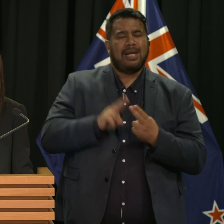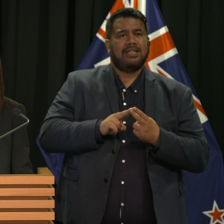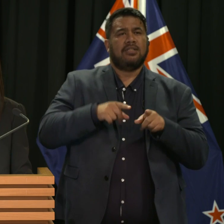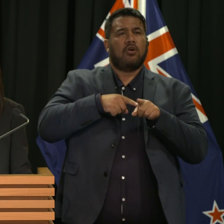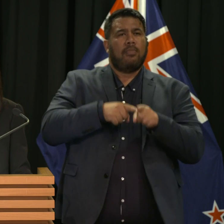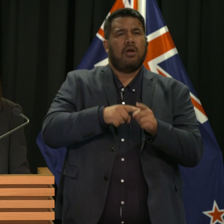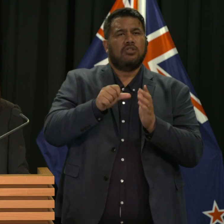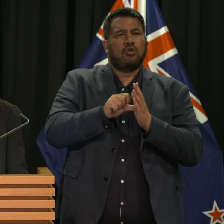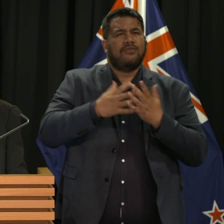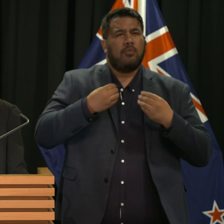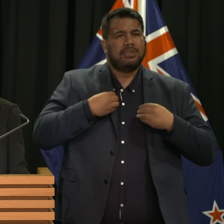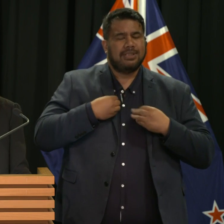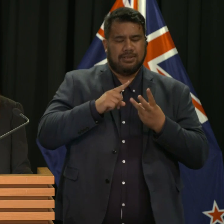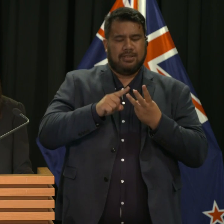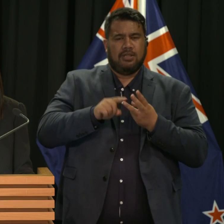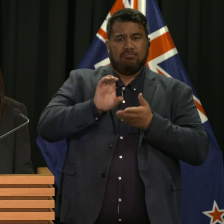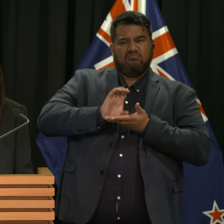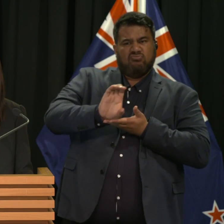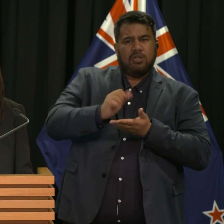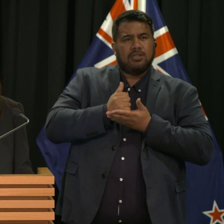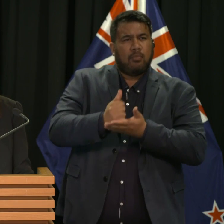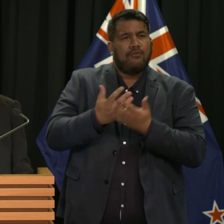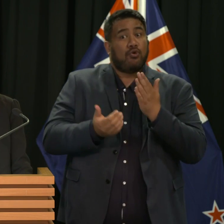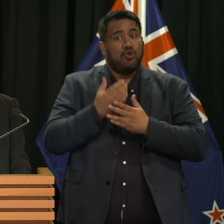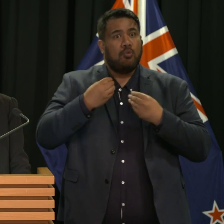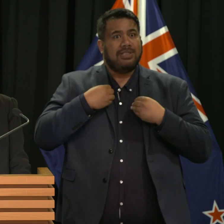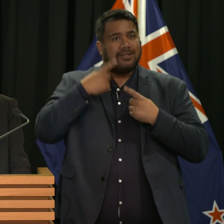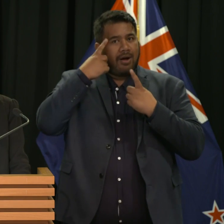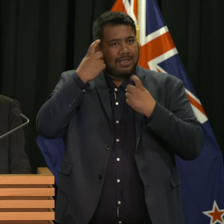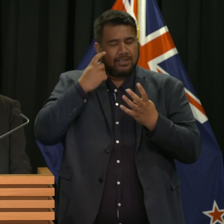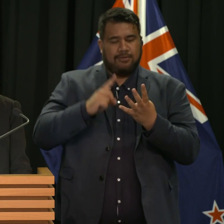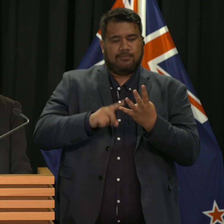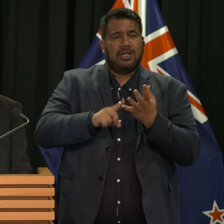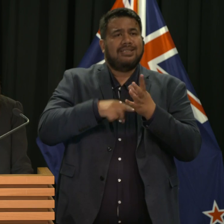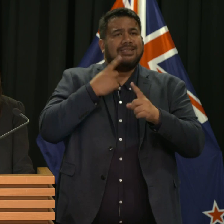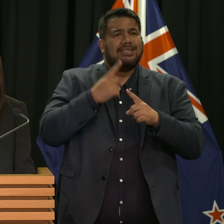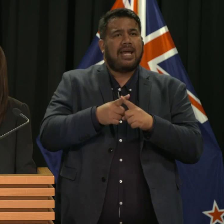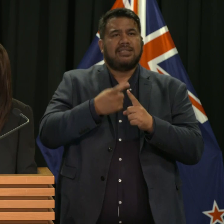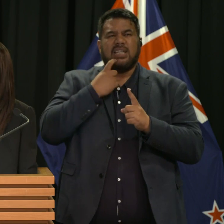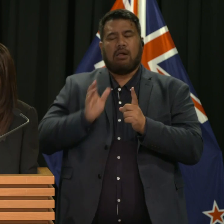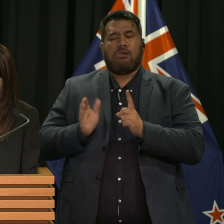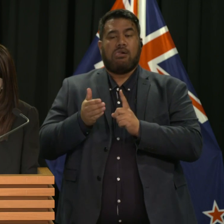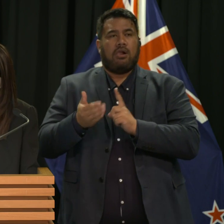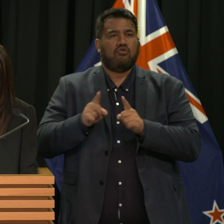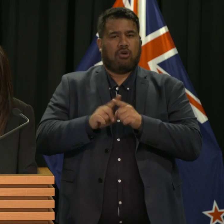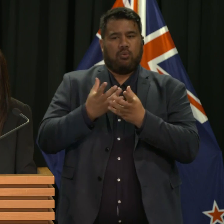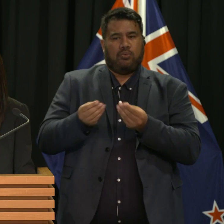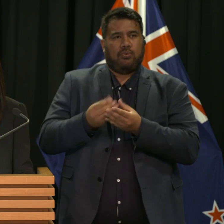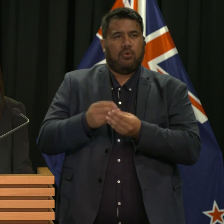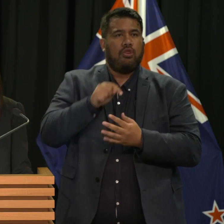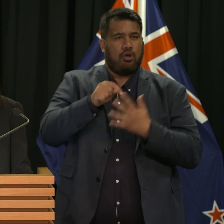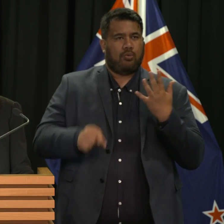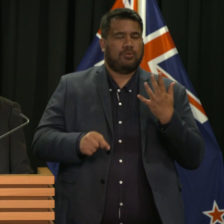to startups, and for better enforcement of current tax laws and loopholes. And the coalition